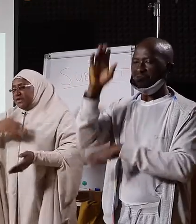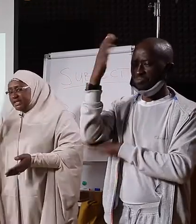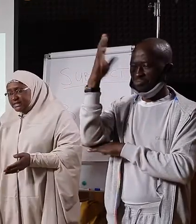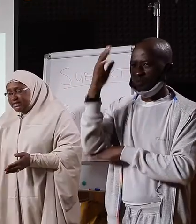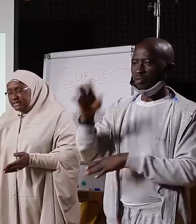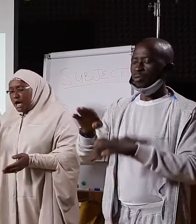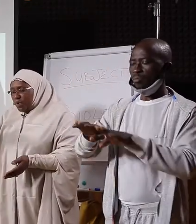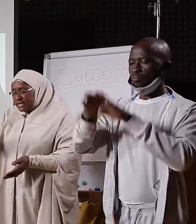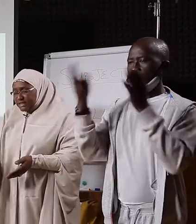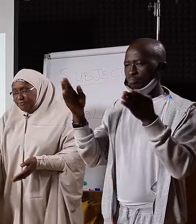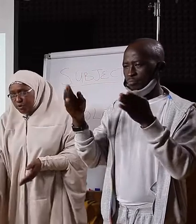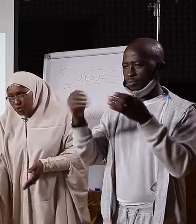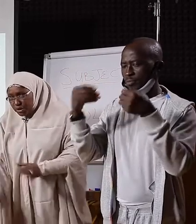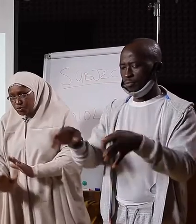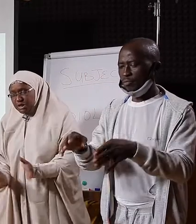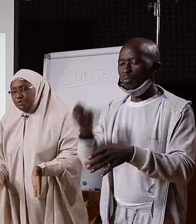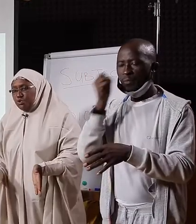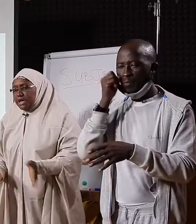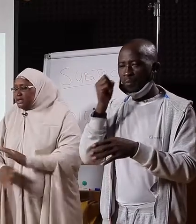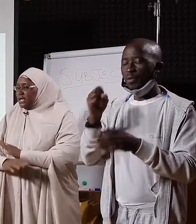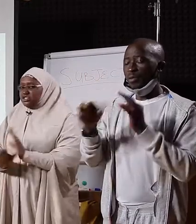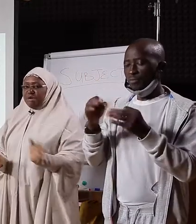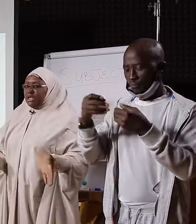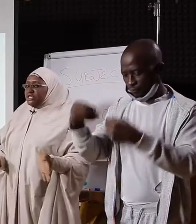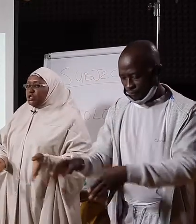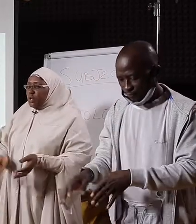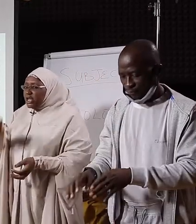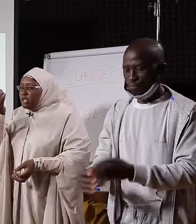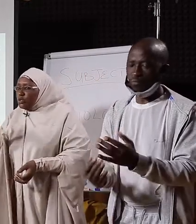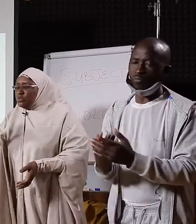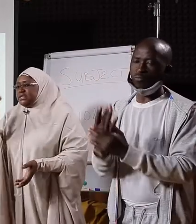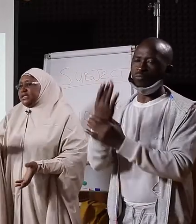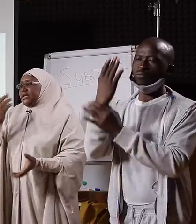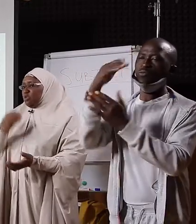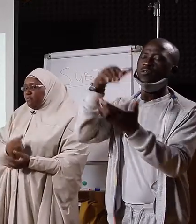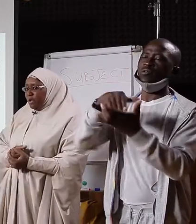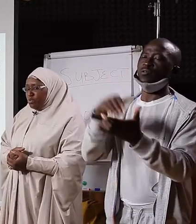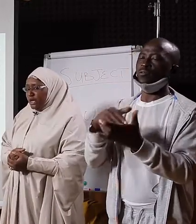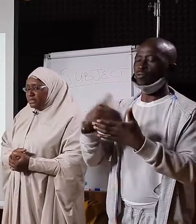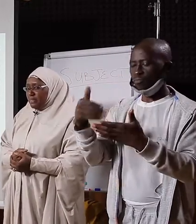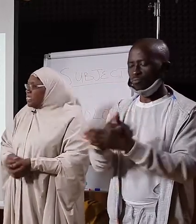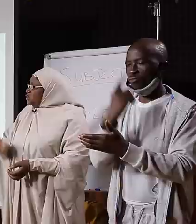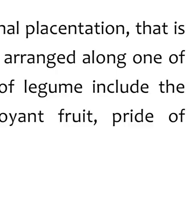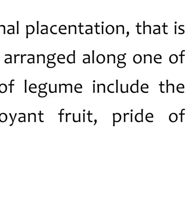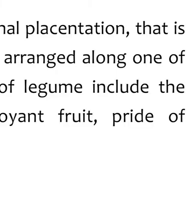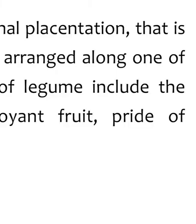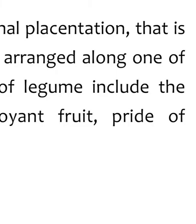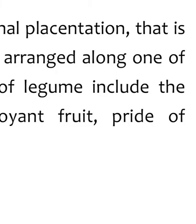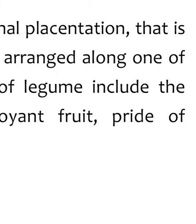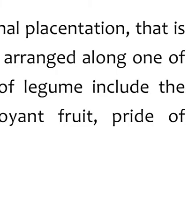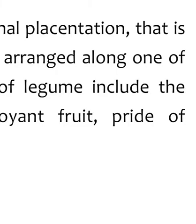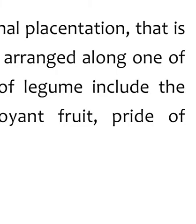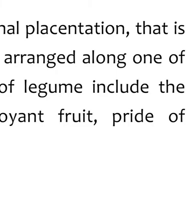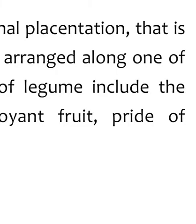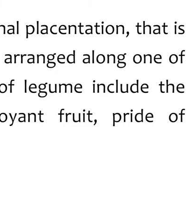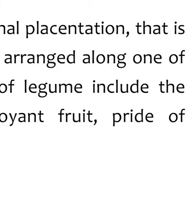opens, release the seeds. And when the seed falls on a suitable soil, it germinates into a new seedling of flamboyant. So all these